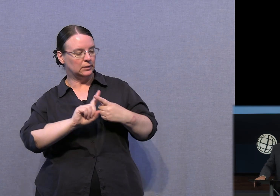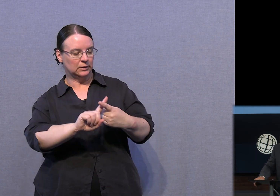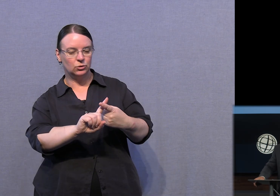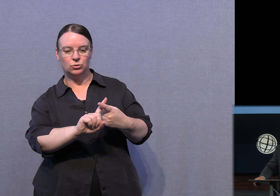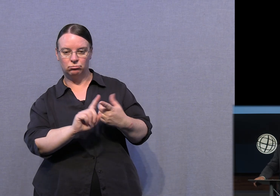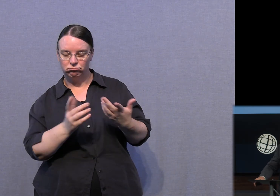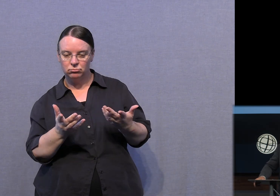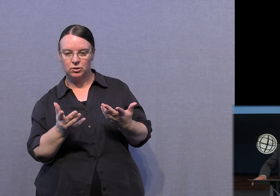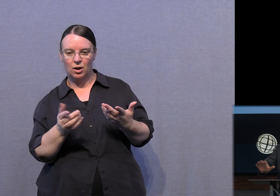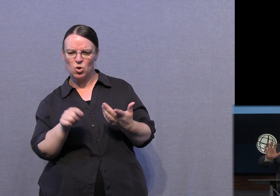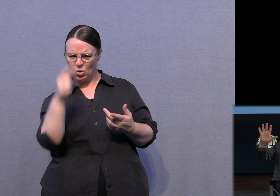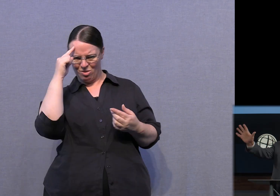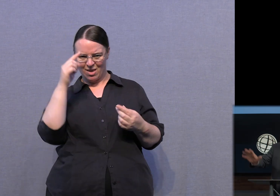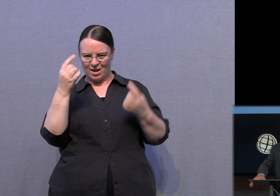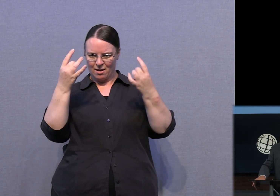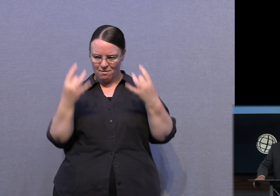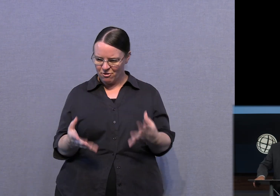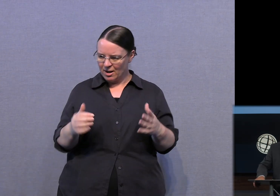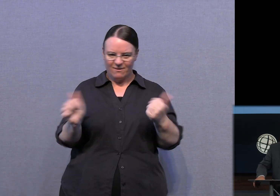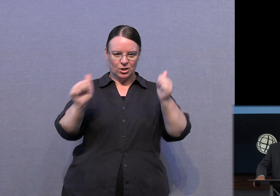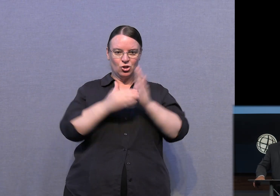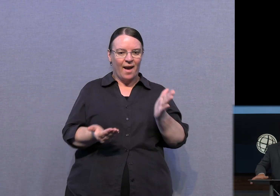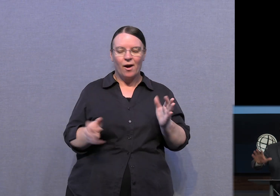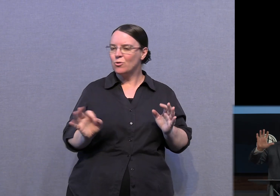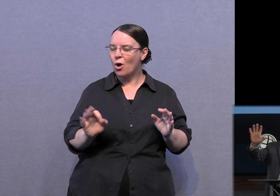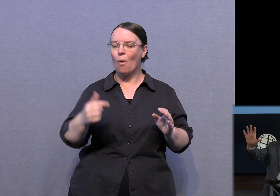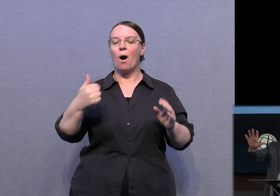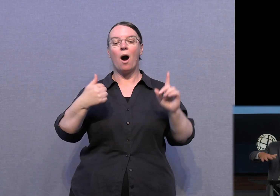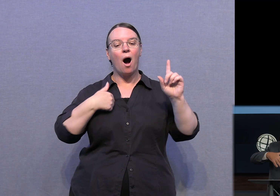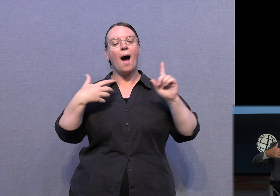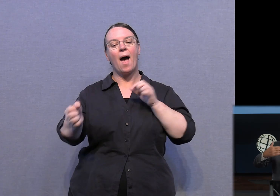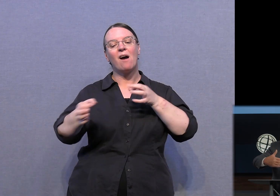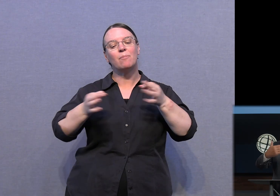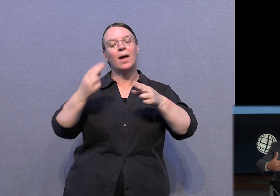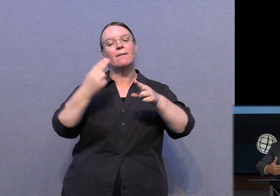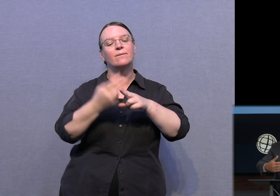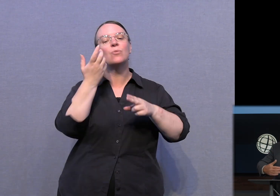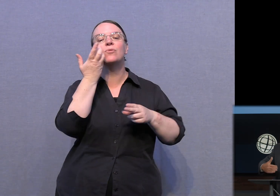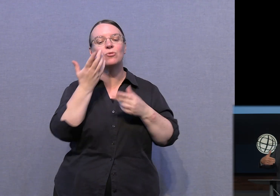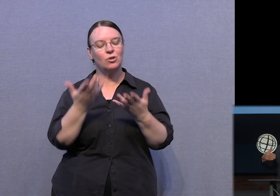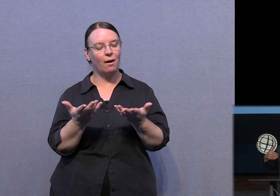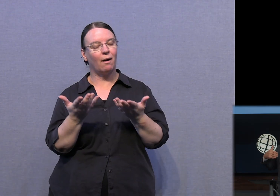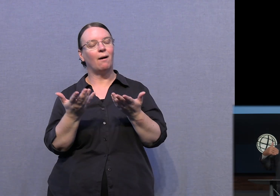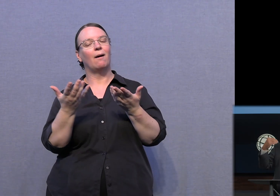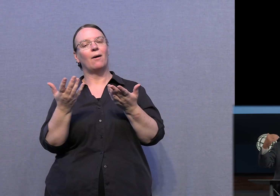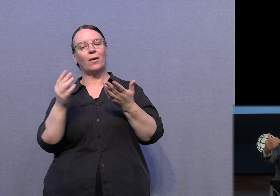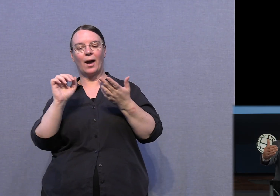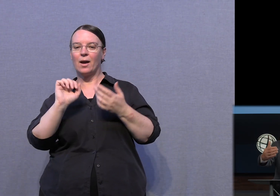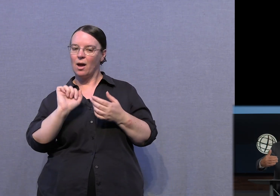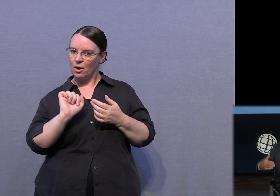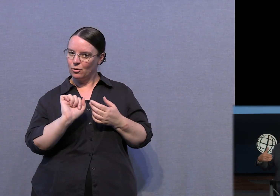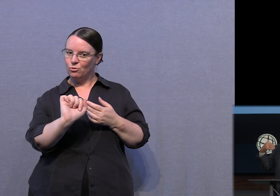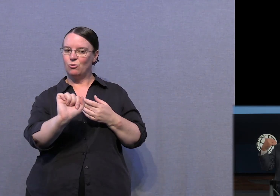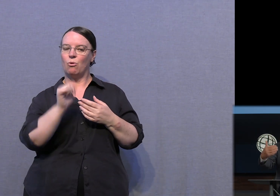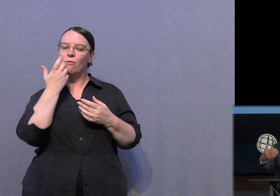to end right now, but I've got a plan for the future. I've got a plan that will take care of you, but also your